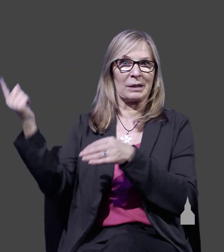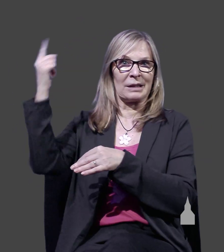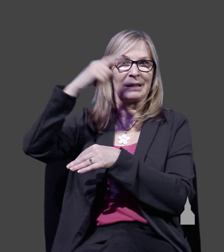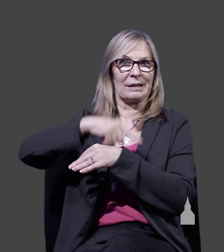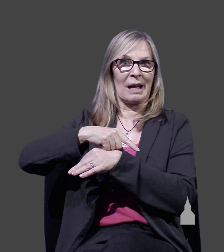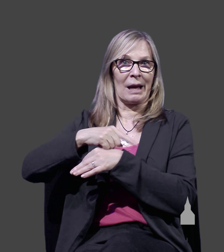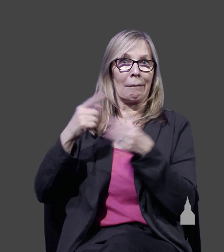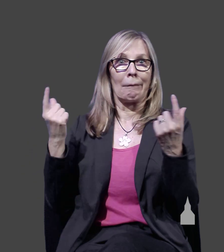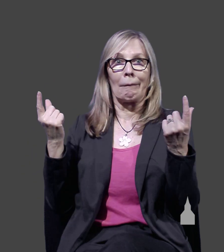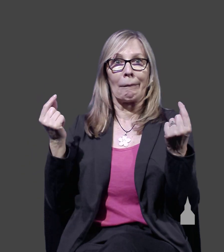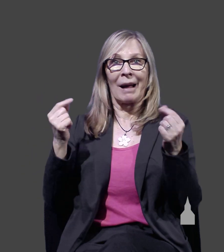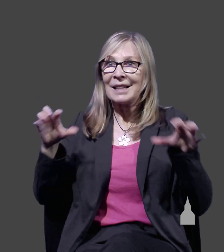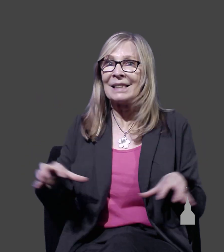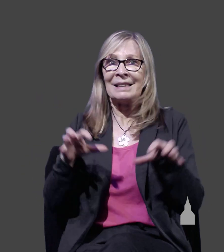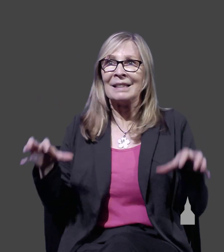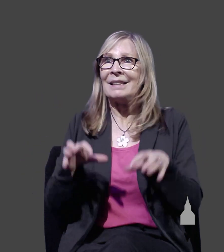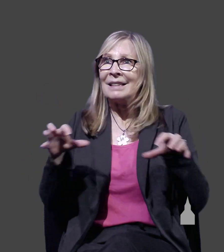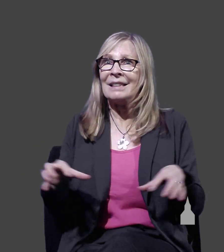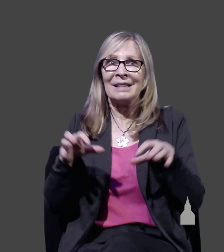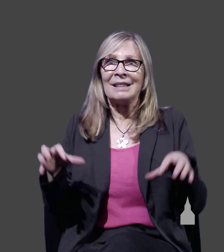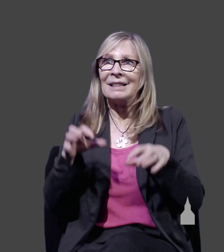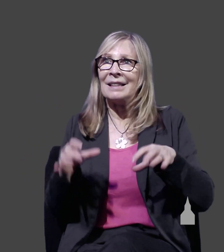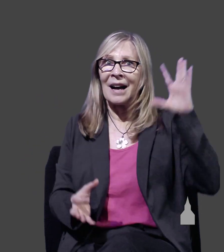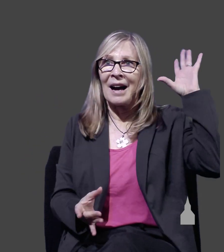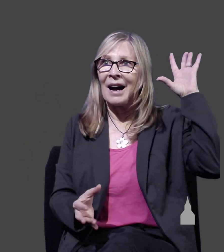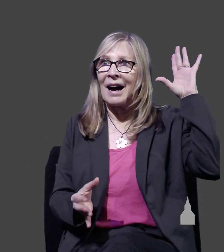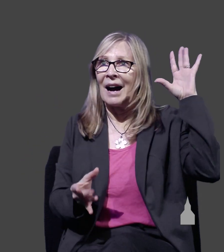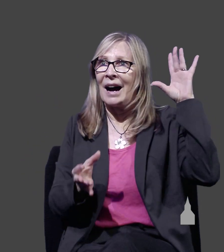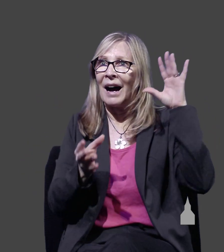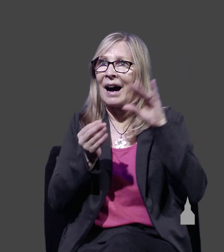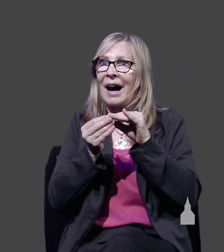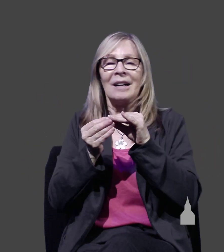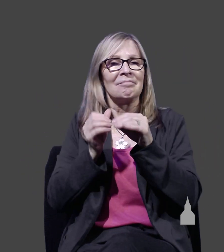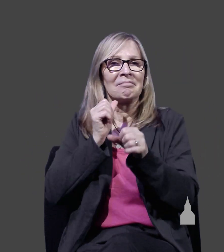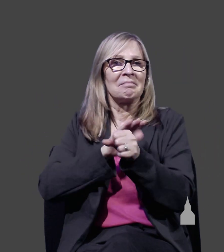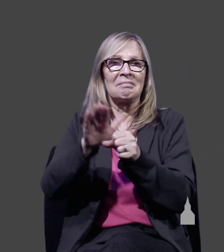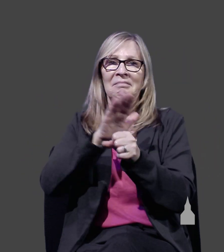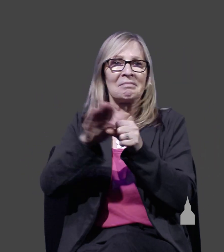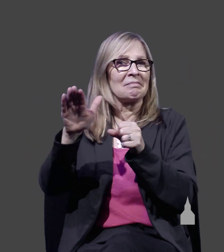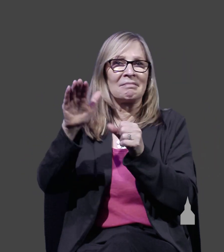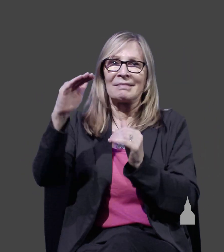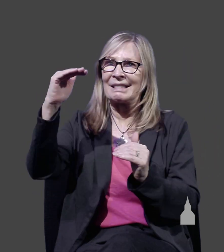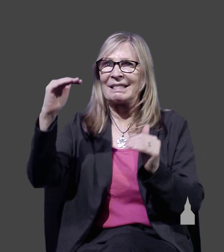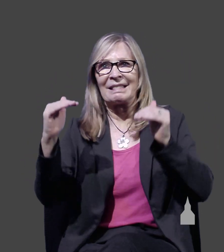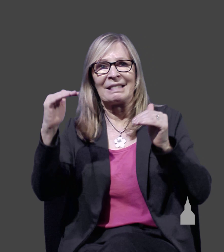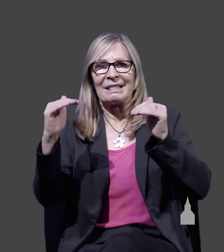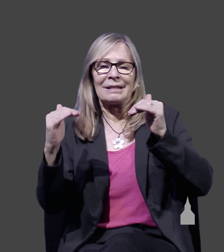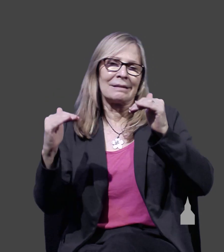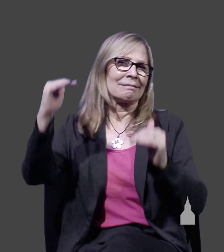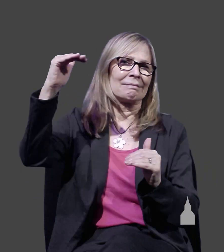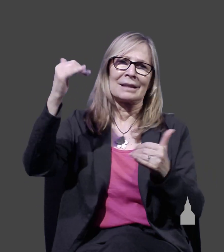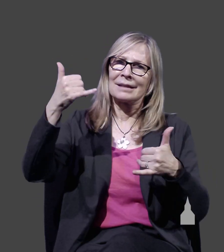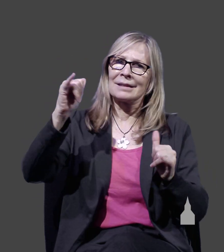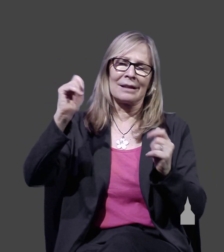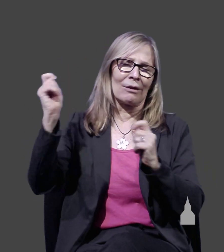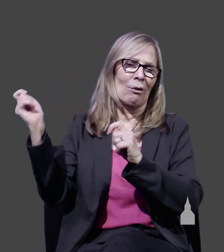our sins. We can do as many good deeds as we think, and they can't overcome even one sin, and we're all sinners.